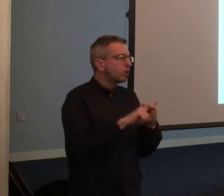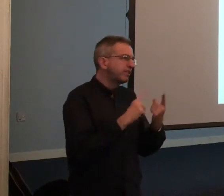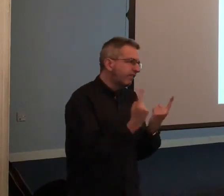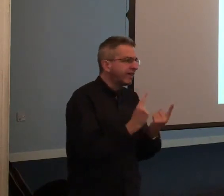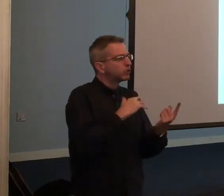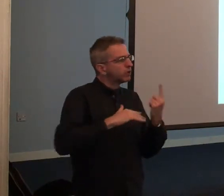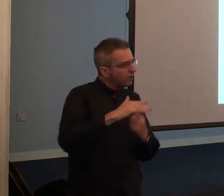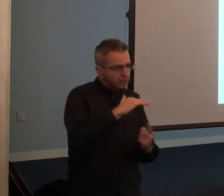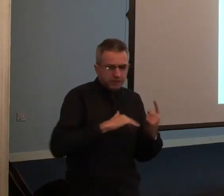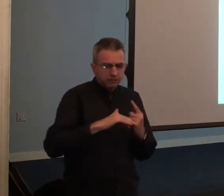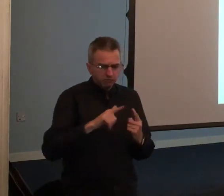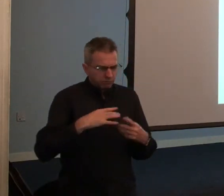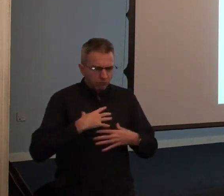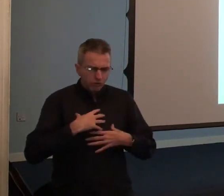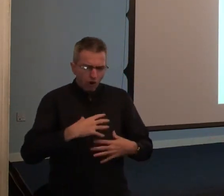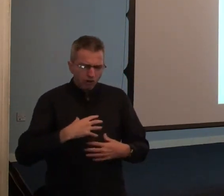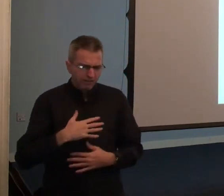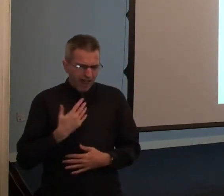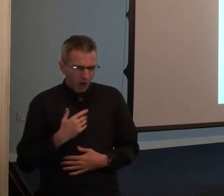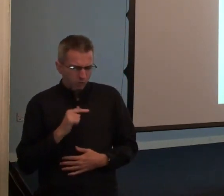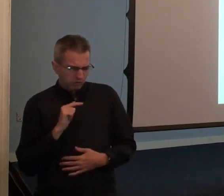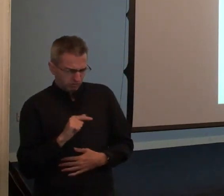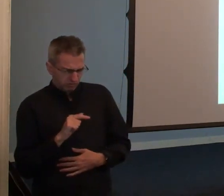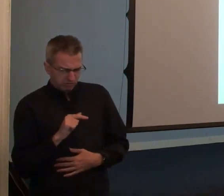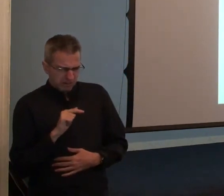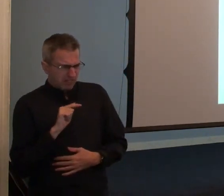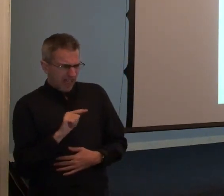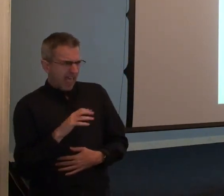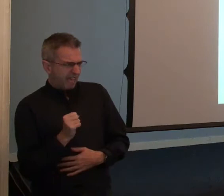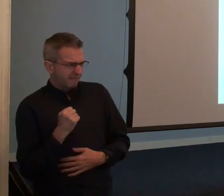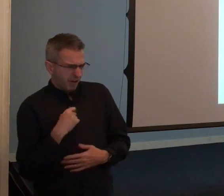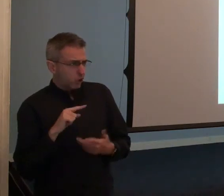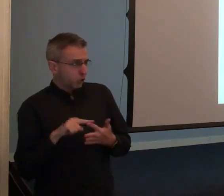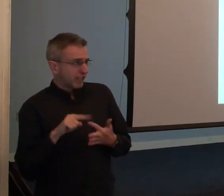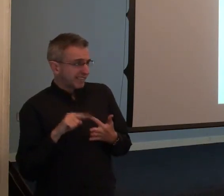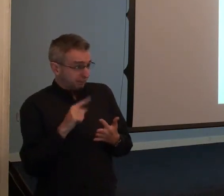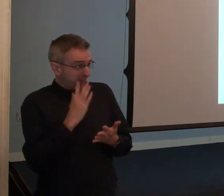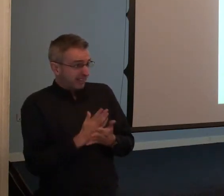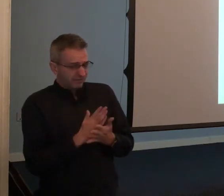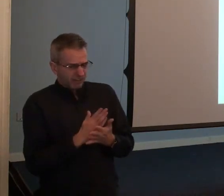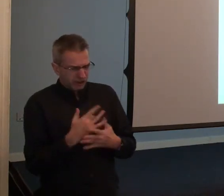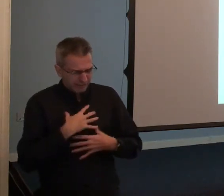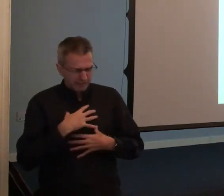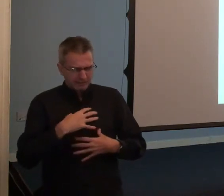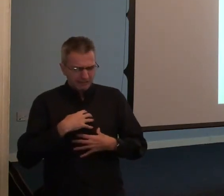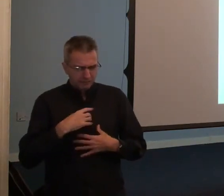equality, diversity as a positive concept. And she was quite shocked to find that some of them had eugenic